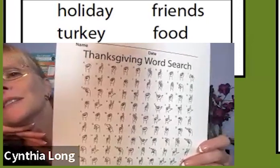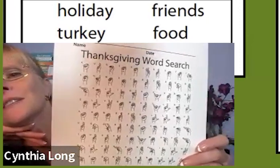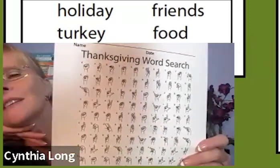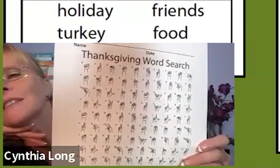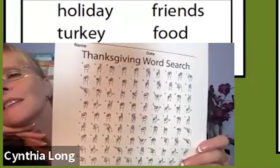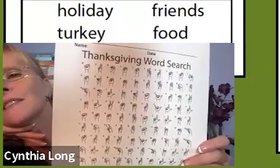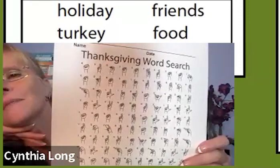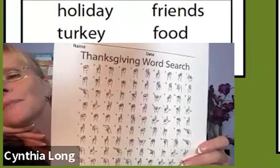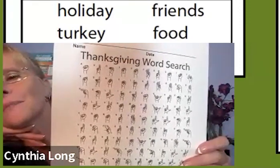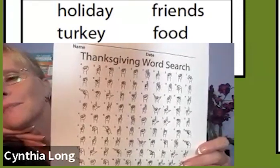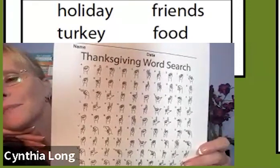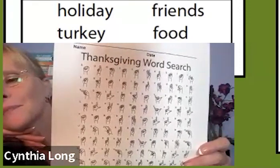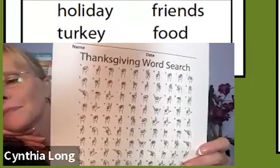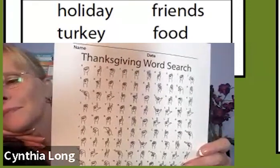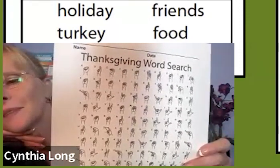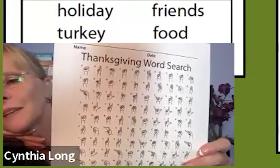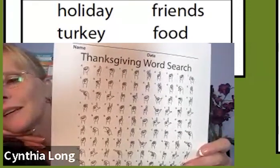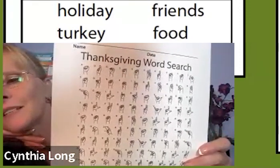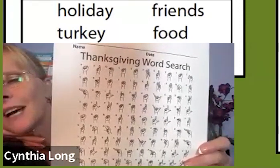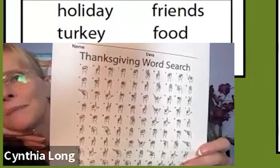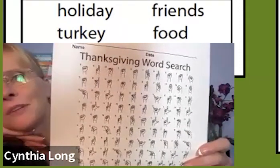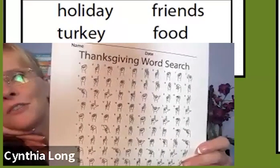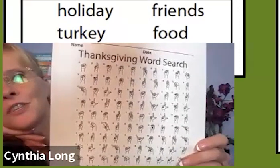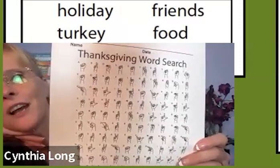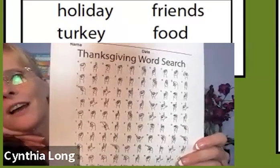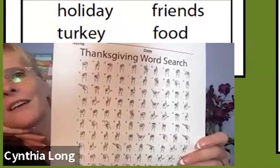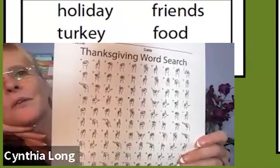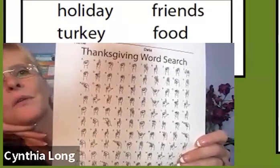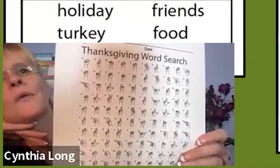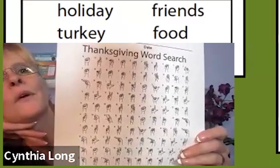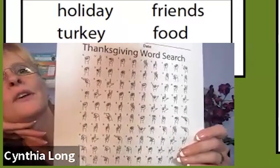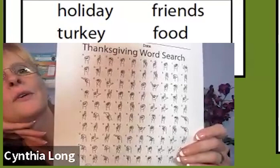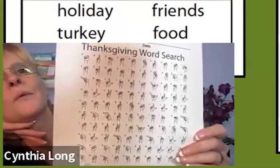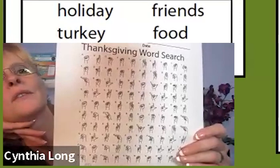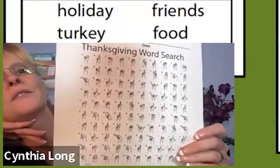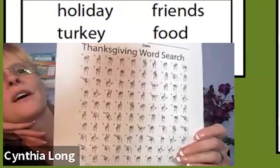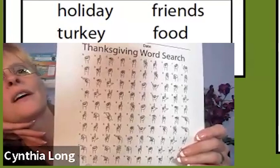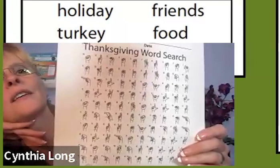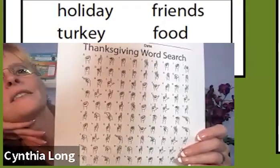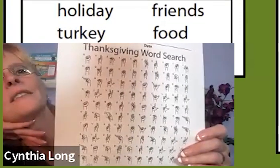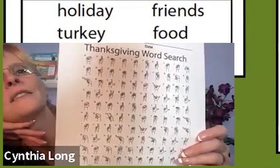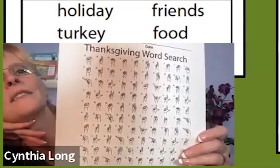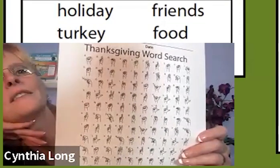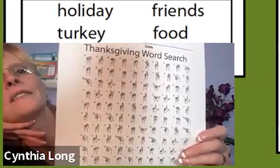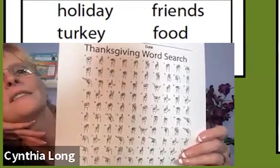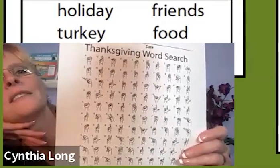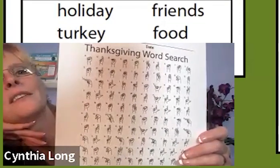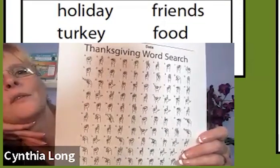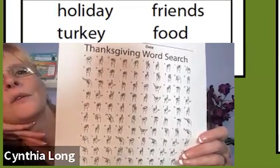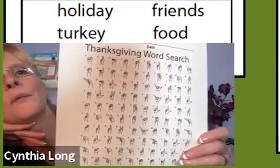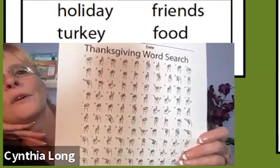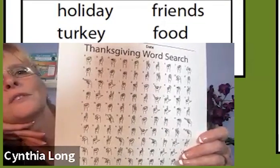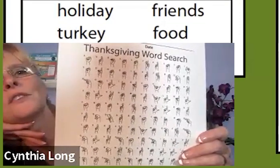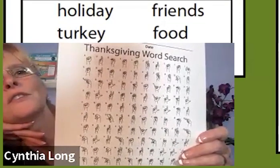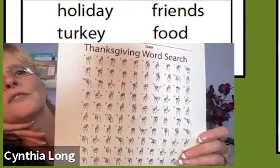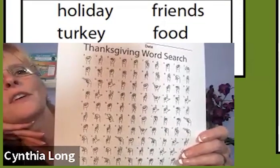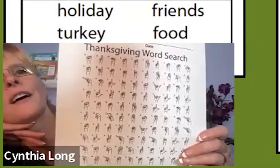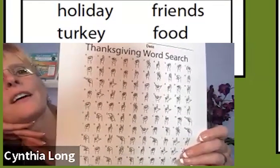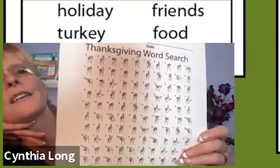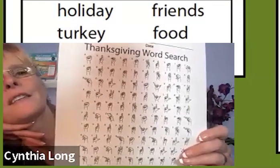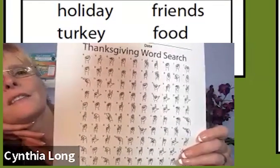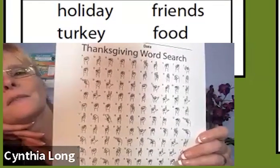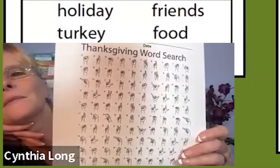It's hard to see, isn't it? Type in your chat what your words are. What words did